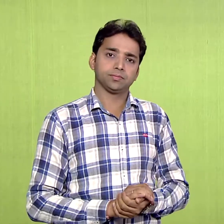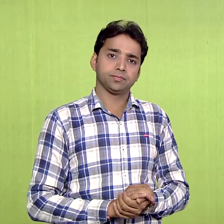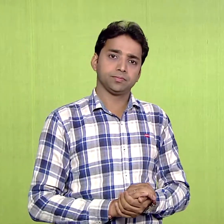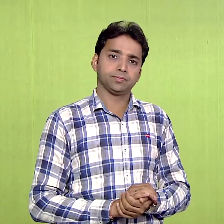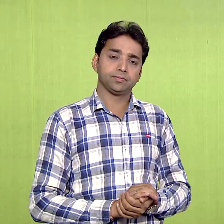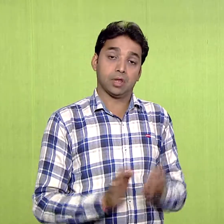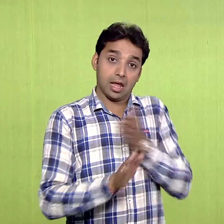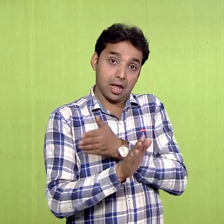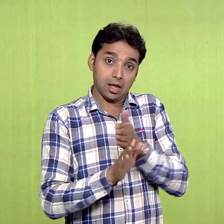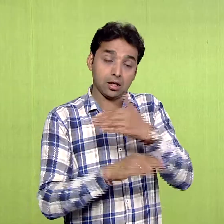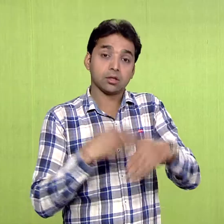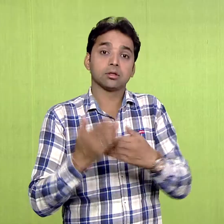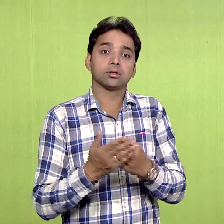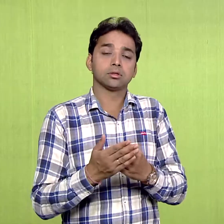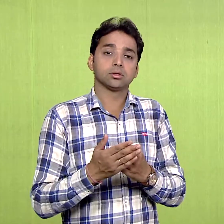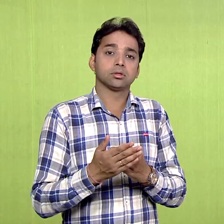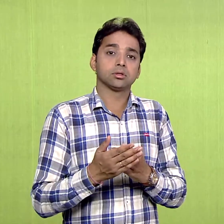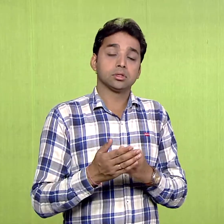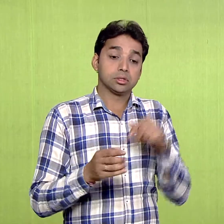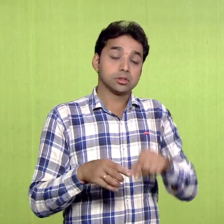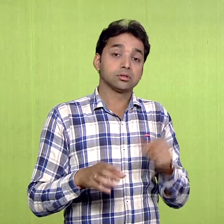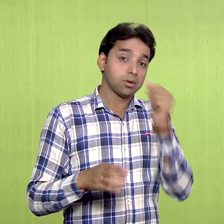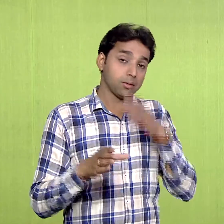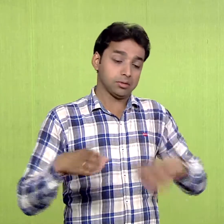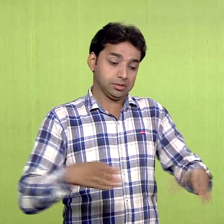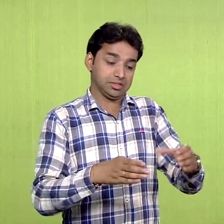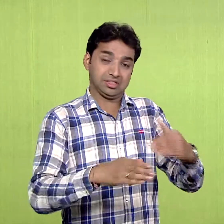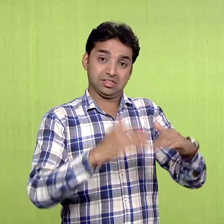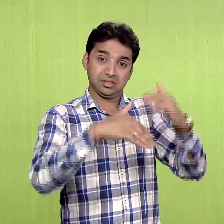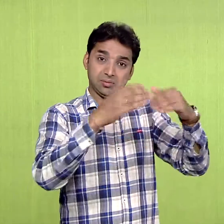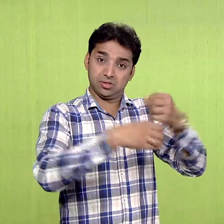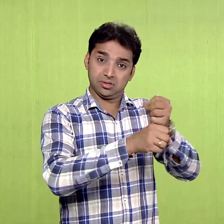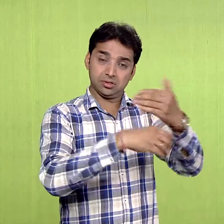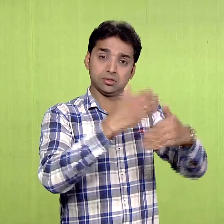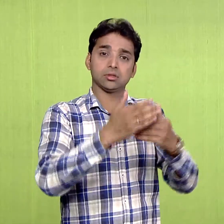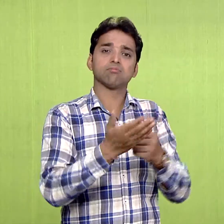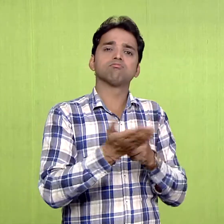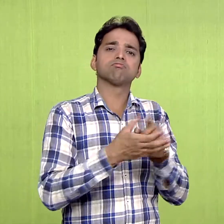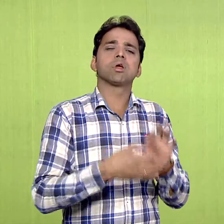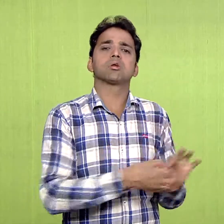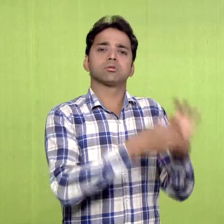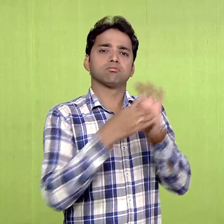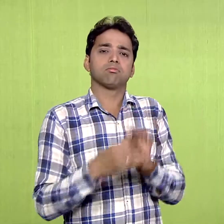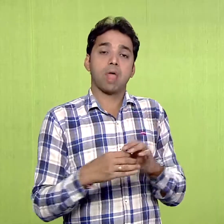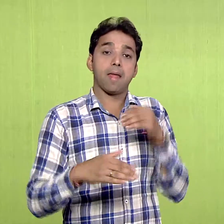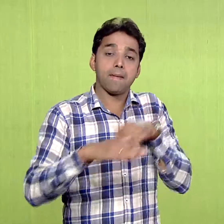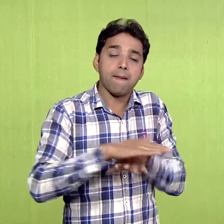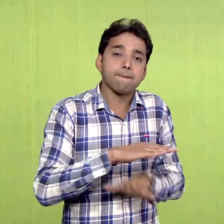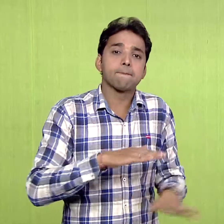The sites of the Indus Valley Civilization were excavated under the Archaeological Survey of